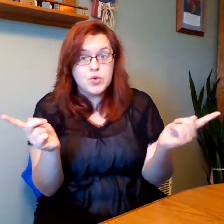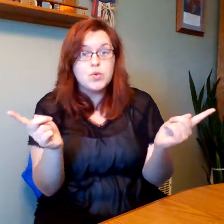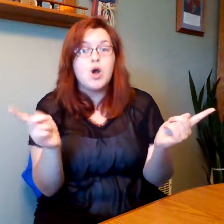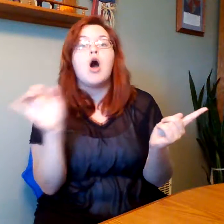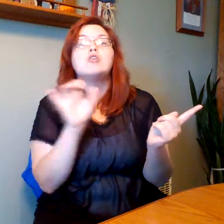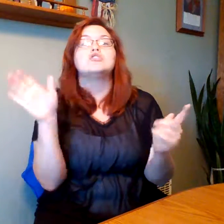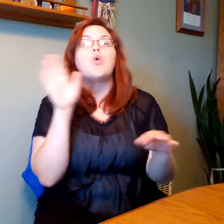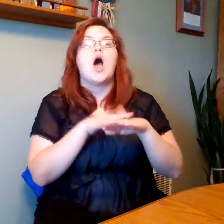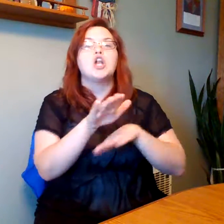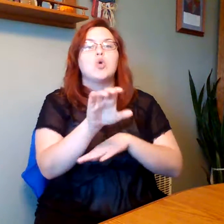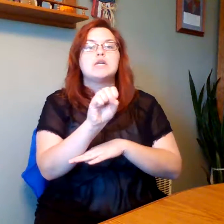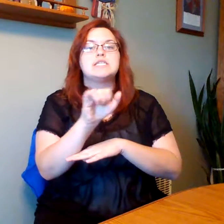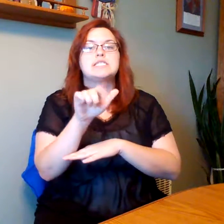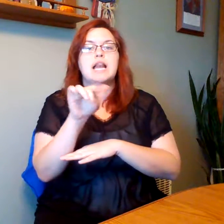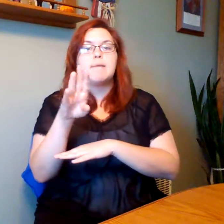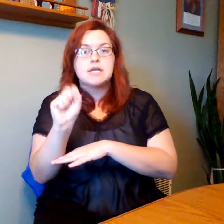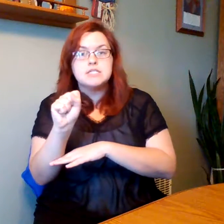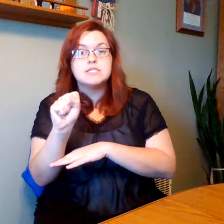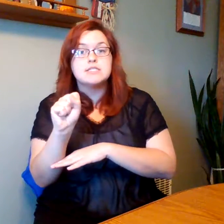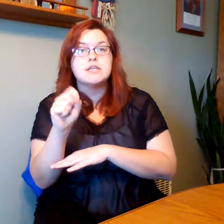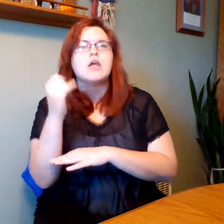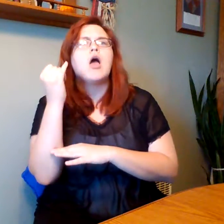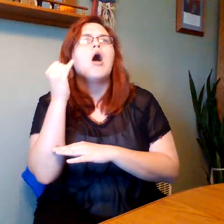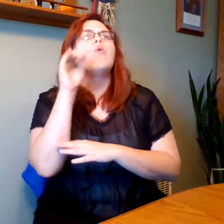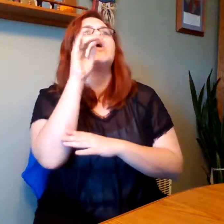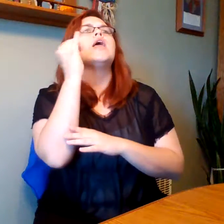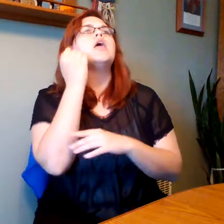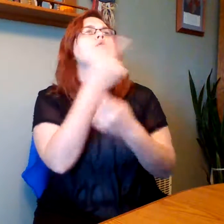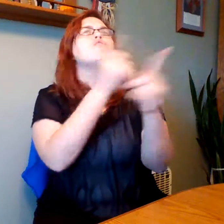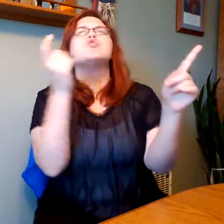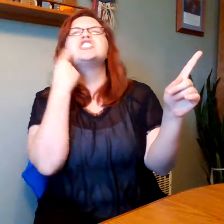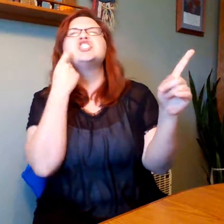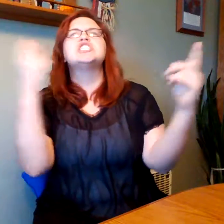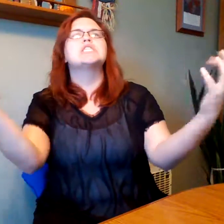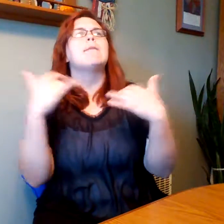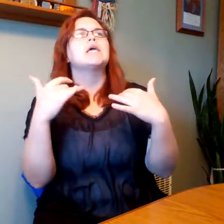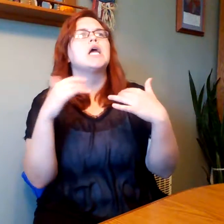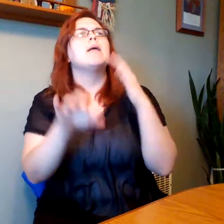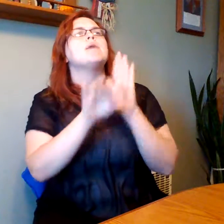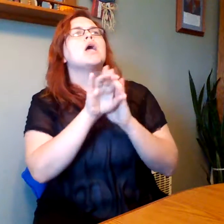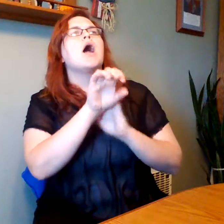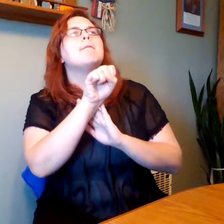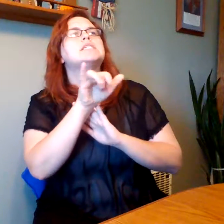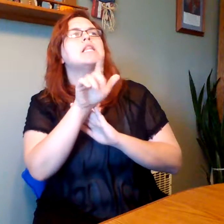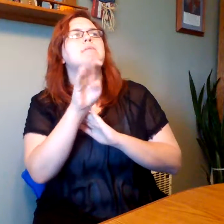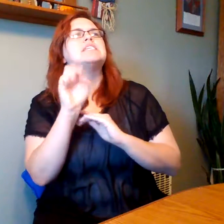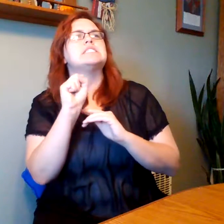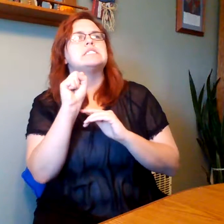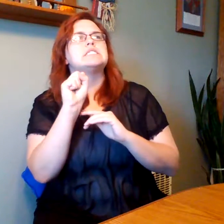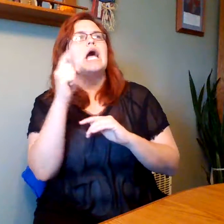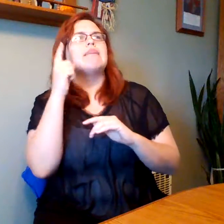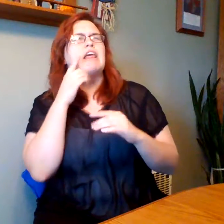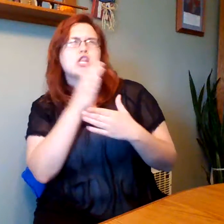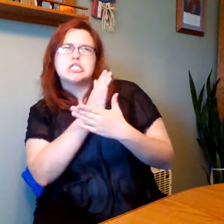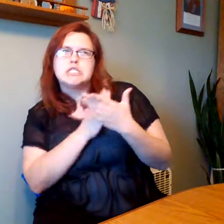syllabus. If you are just coming in, pick up a syllabus in the back of the room. I think there's some still left. The blue sheets